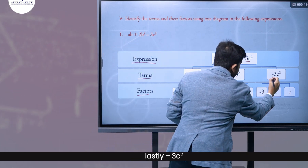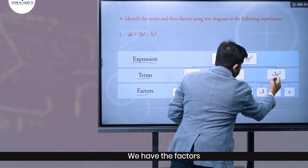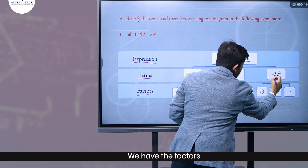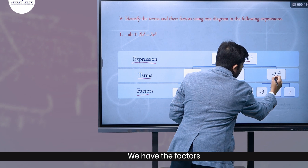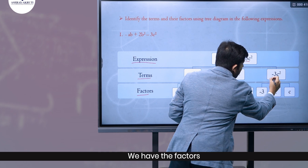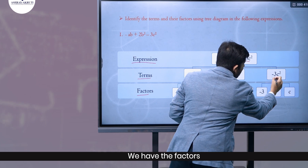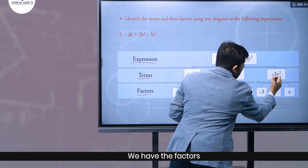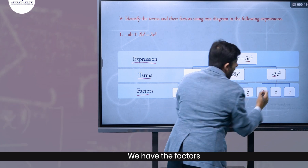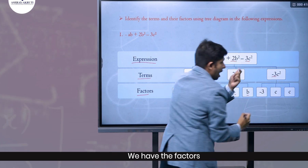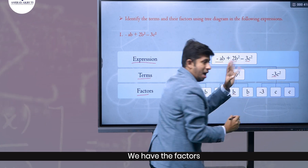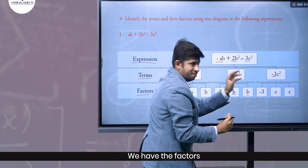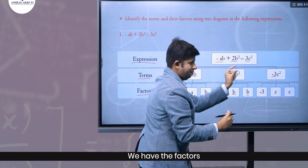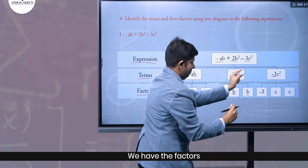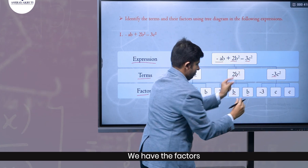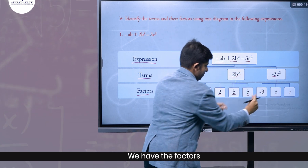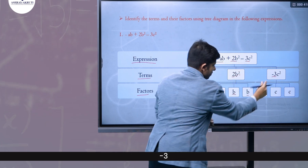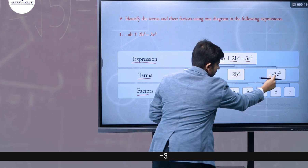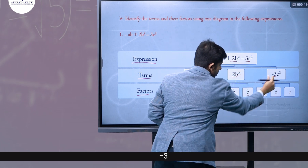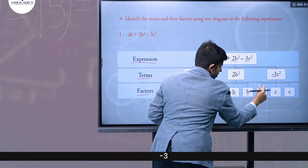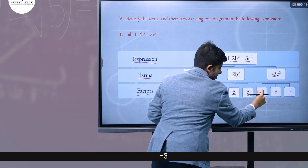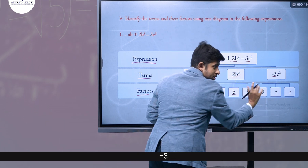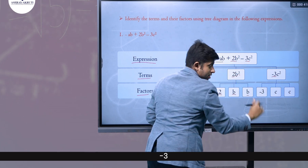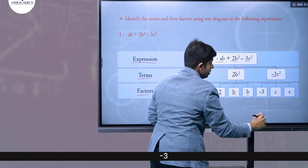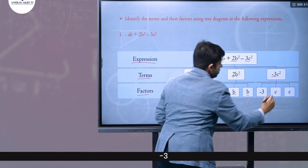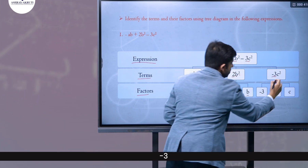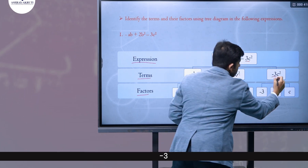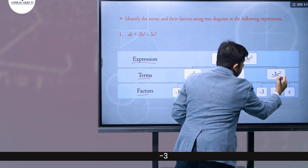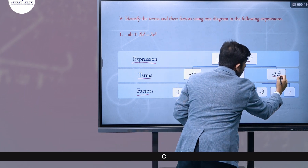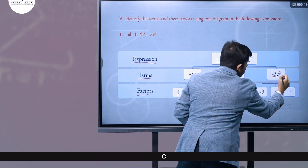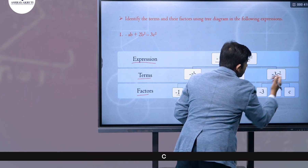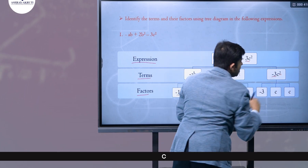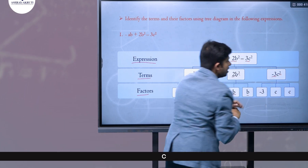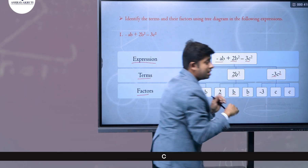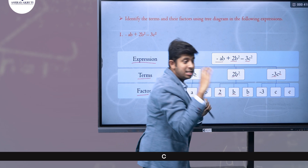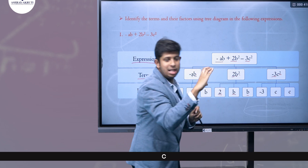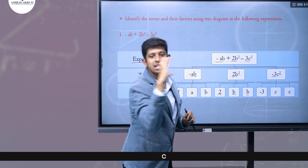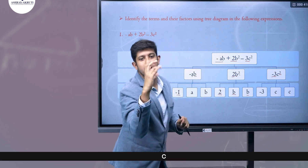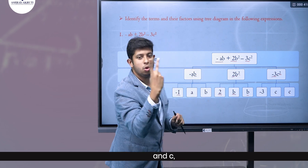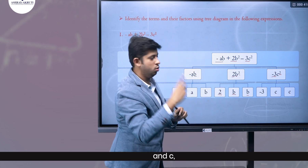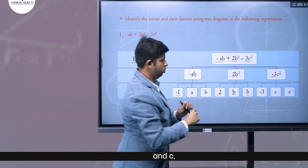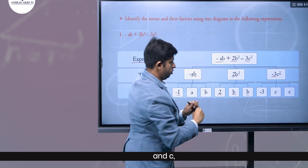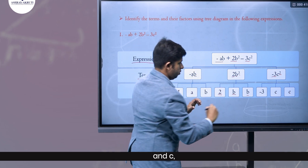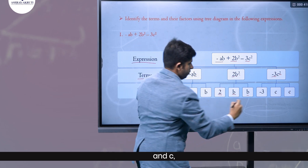we have the factors minus 3, C and C.